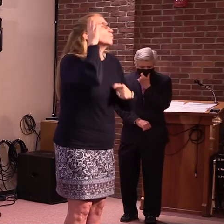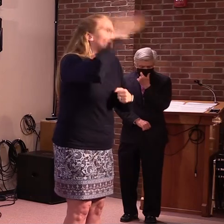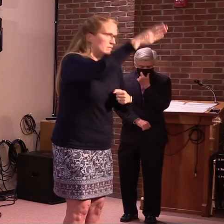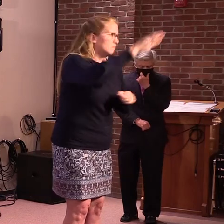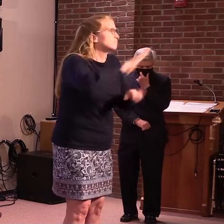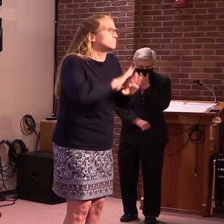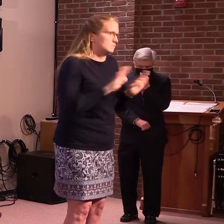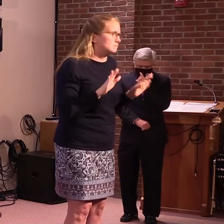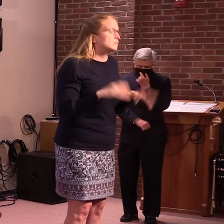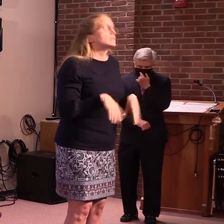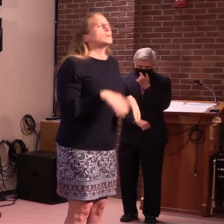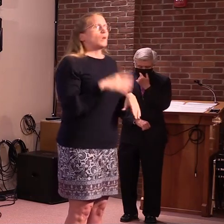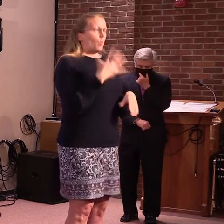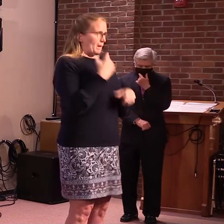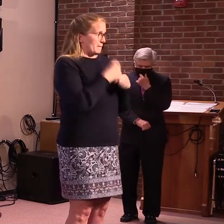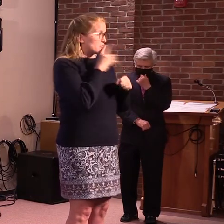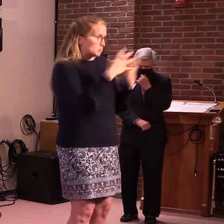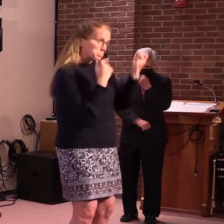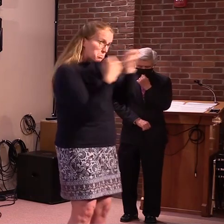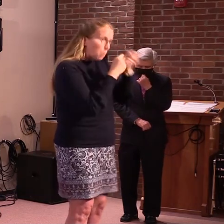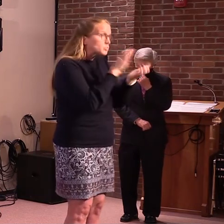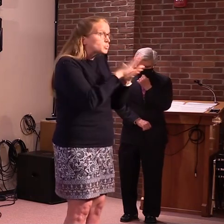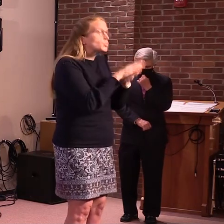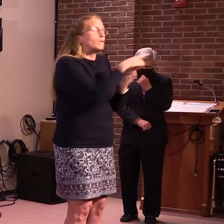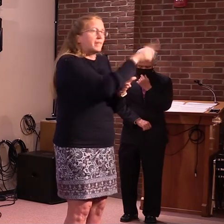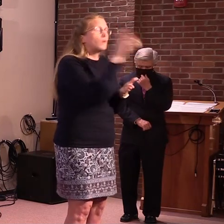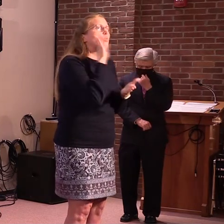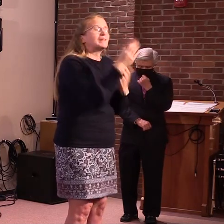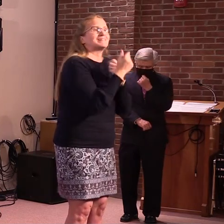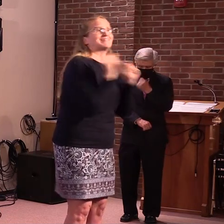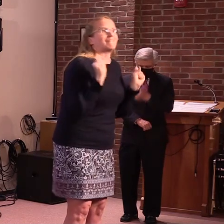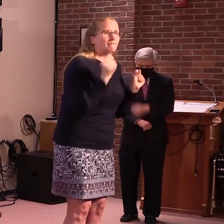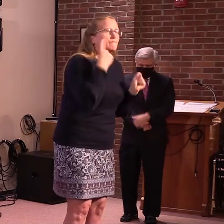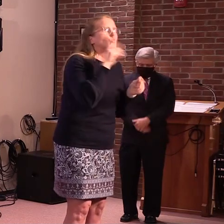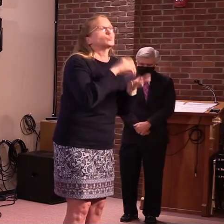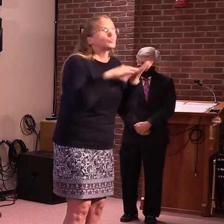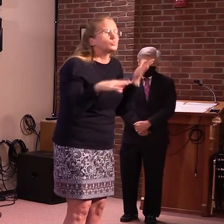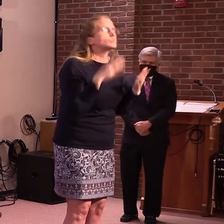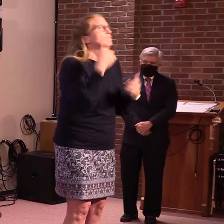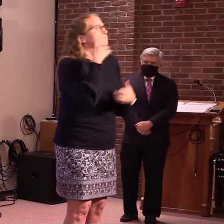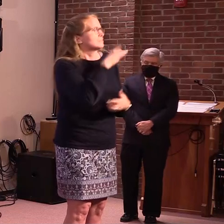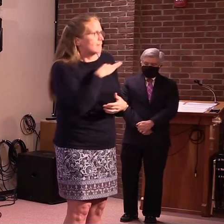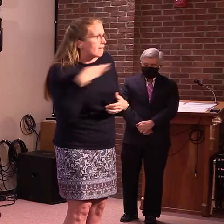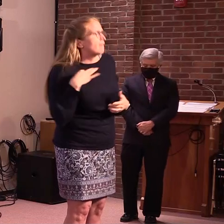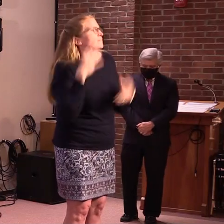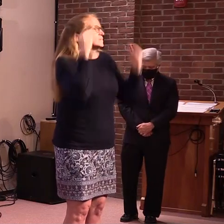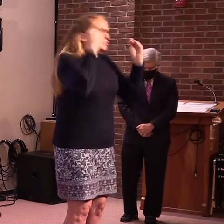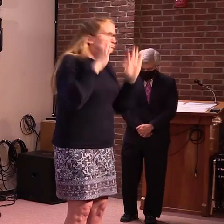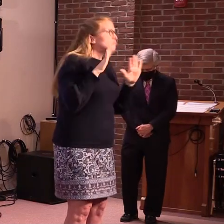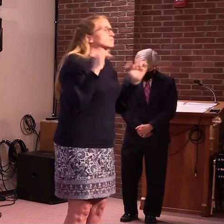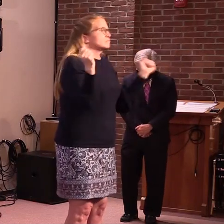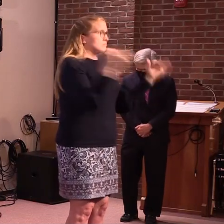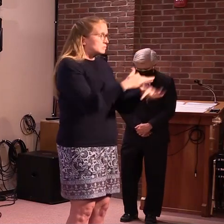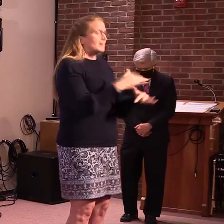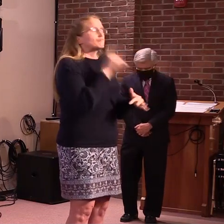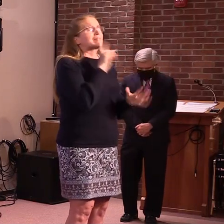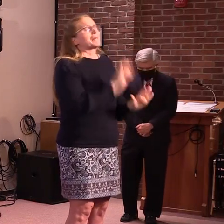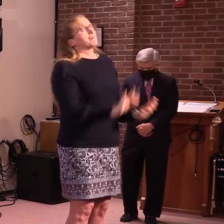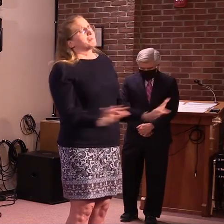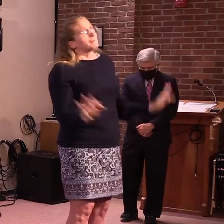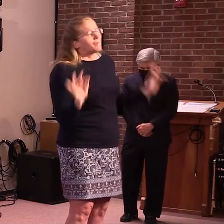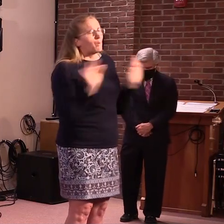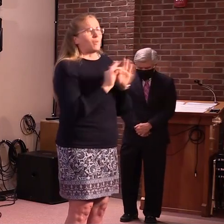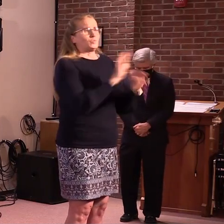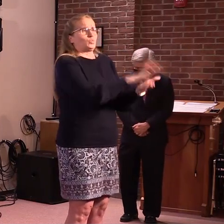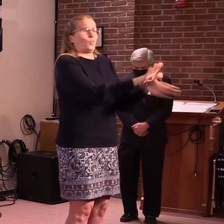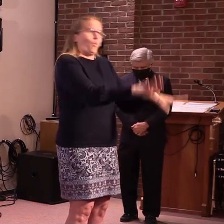the necessary safety and health measures to do so. It is vital to the well-being of our students that we endeavor to reopen our schools so we can